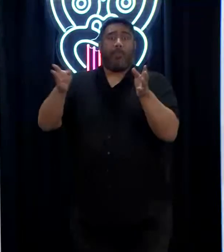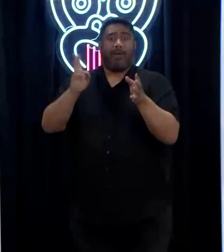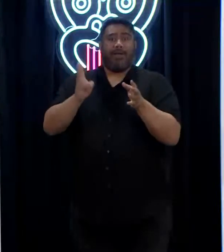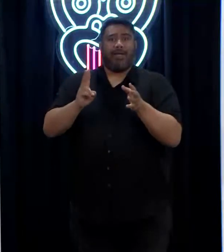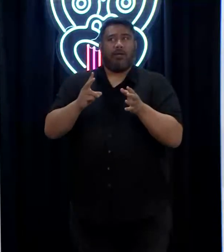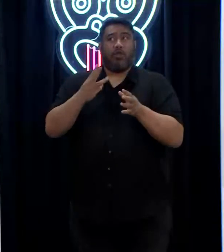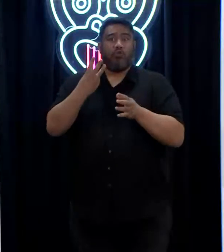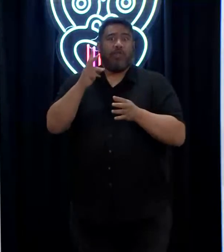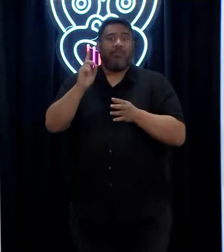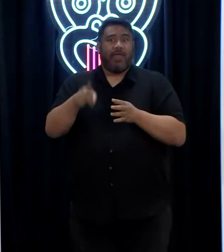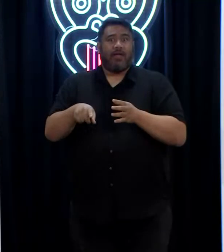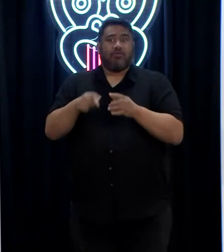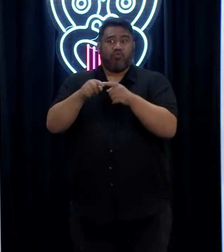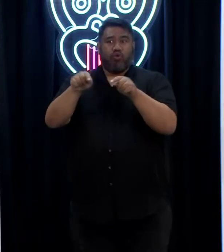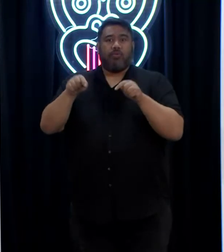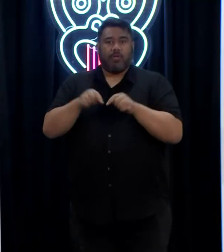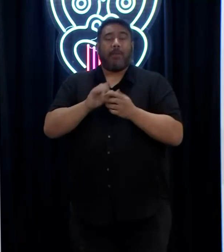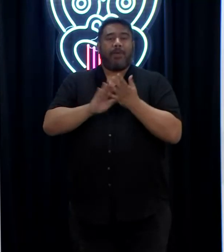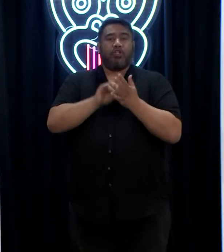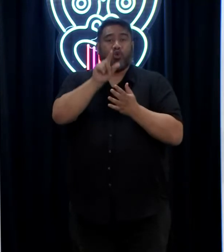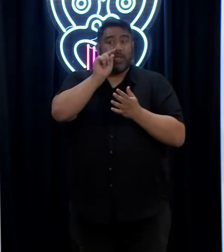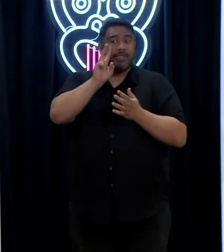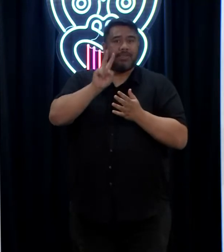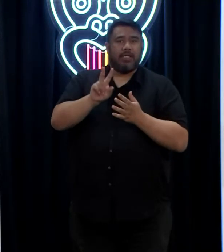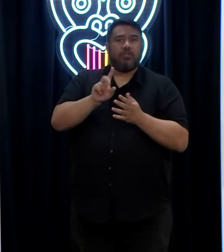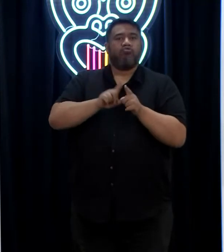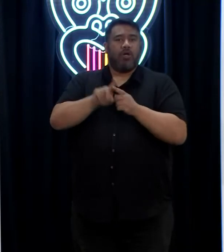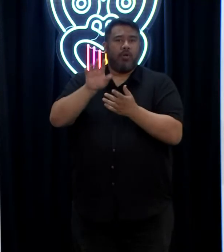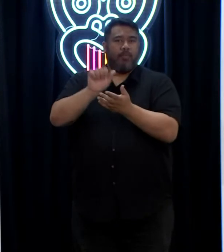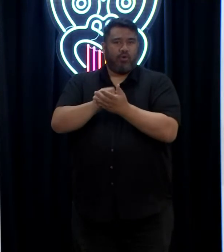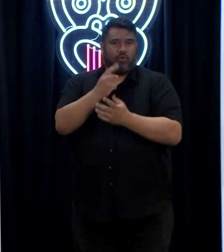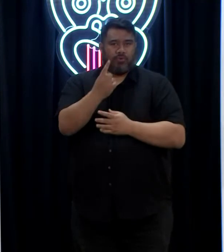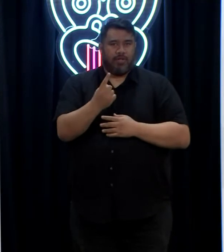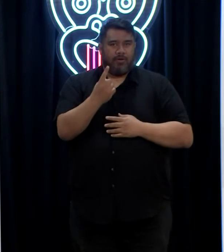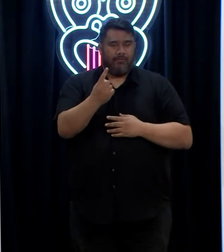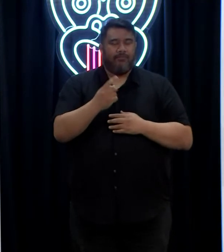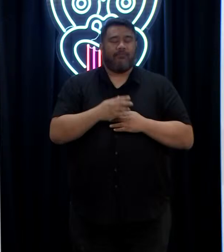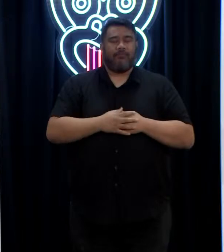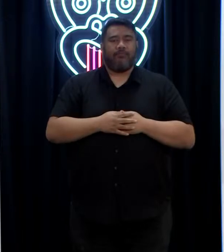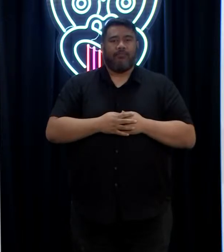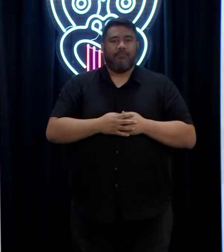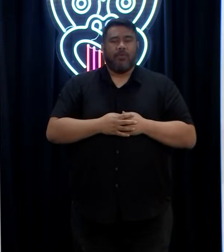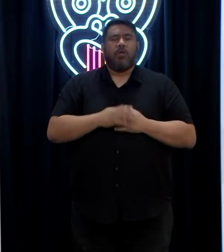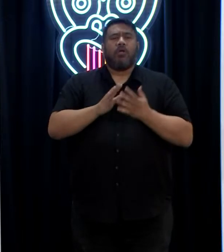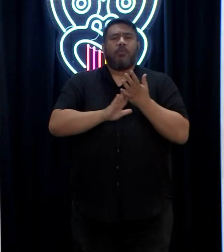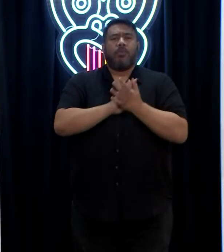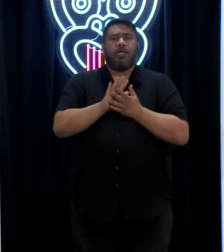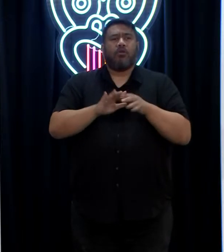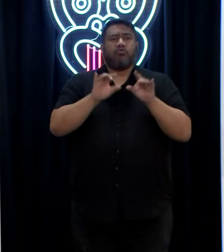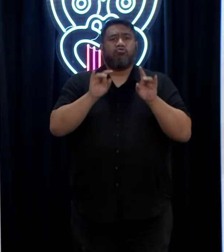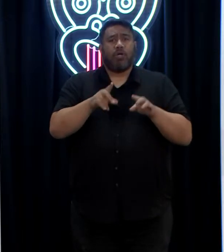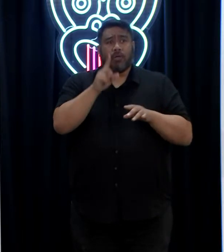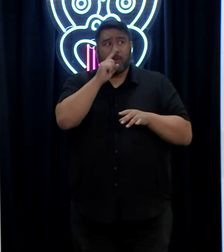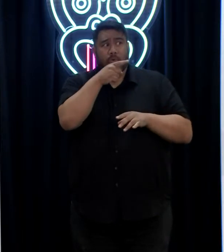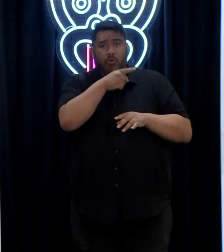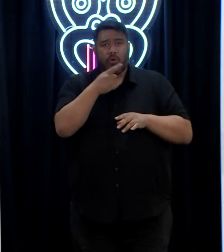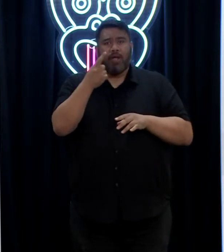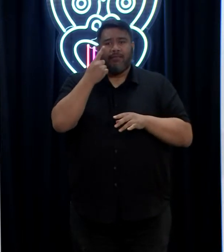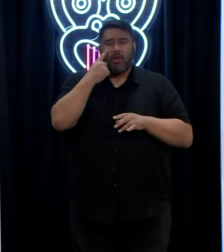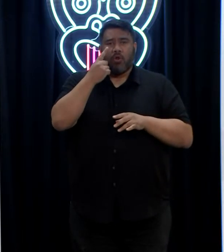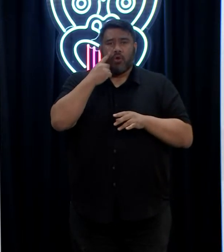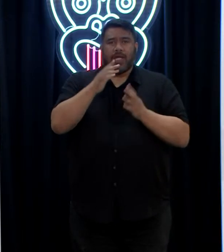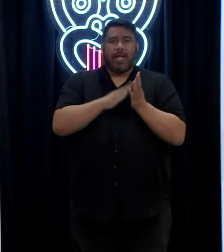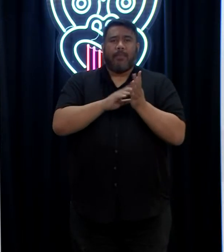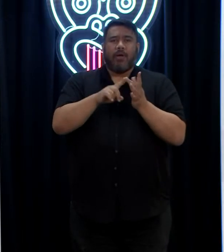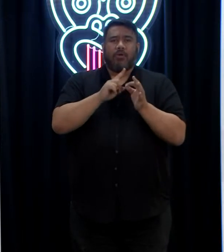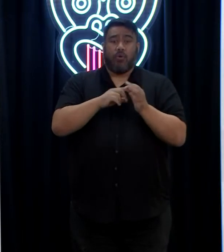3,000 rooms. Flights from Australia will be in October and November. Travellers from Australia should visit the MIQ website to